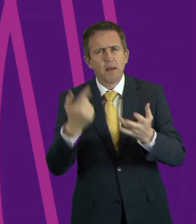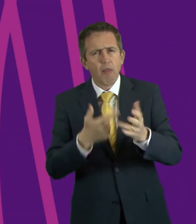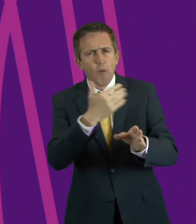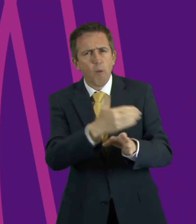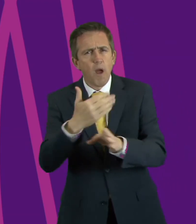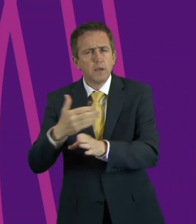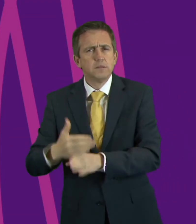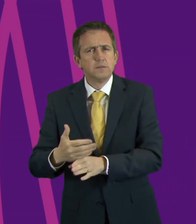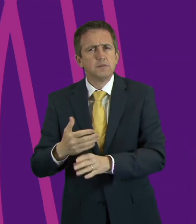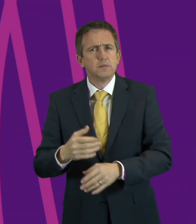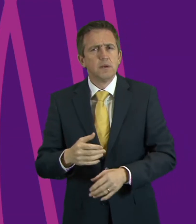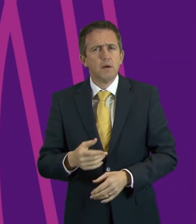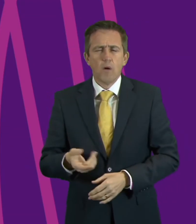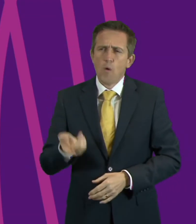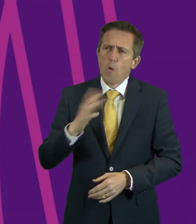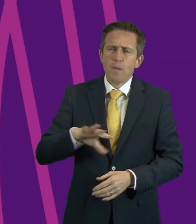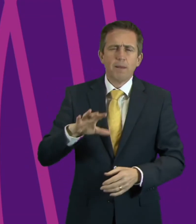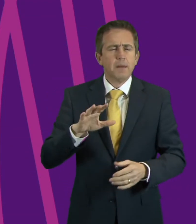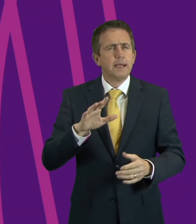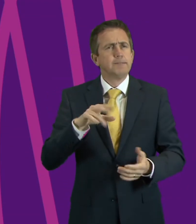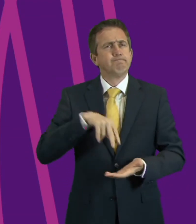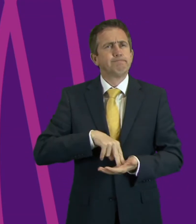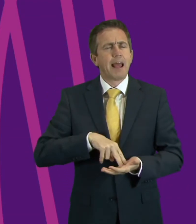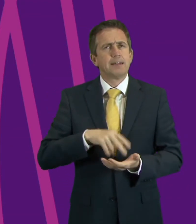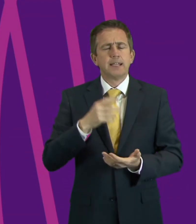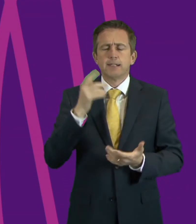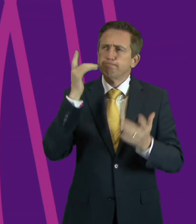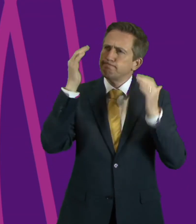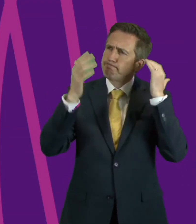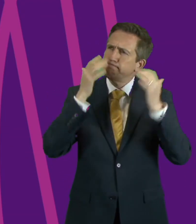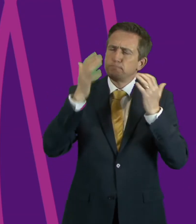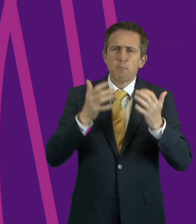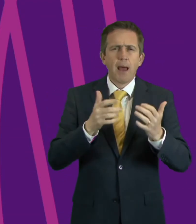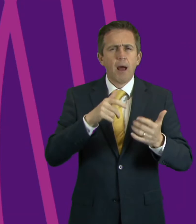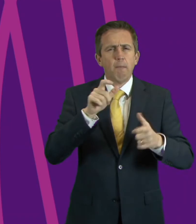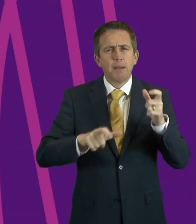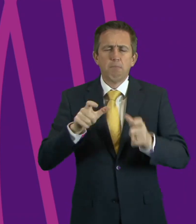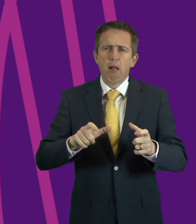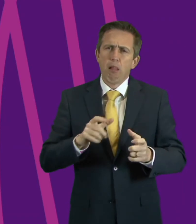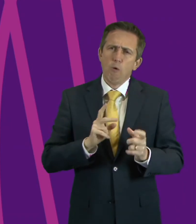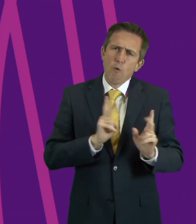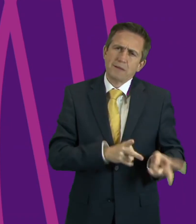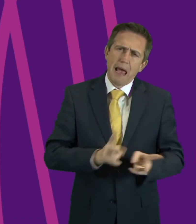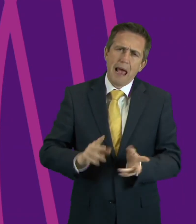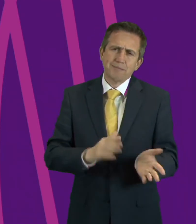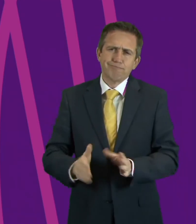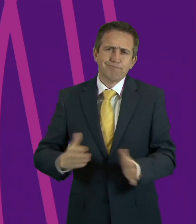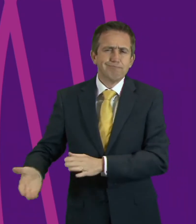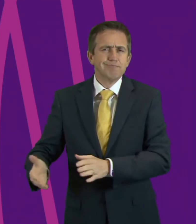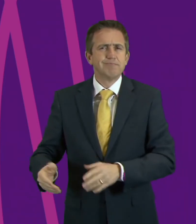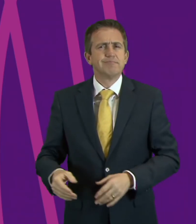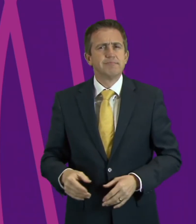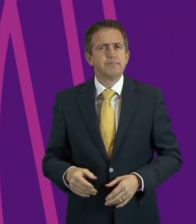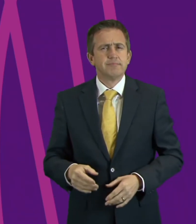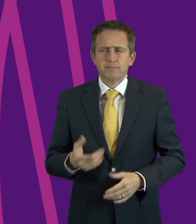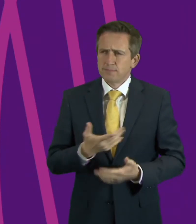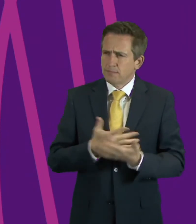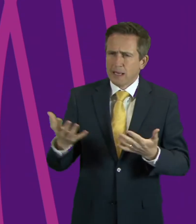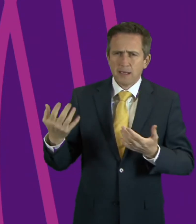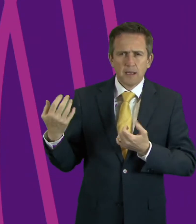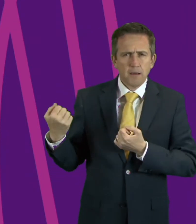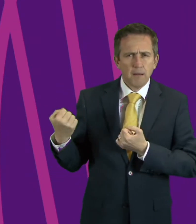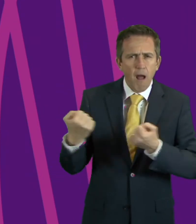silence to give thanks for the lives of loved ones who have died. Windows, billboards, vehicles, driveways are